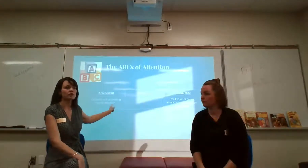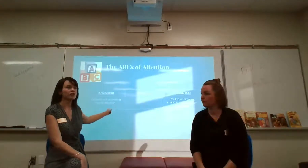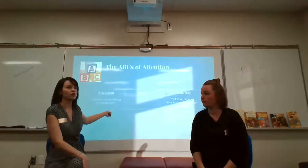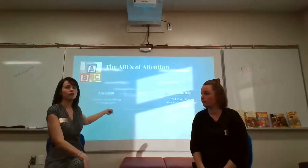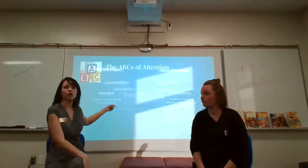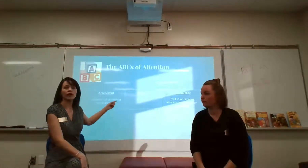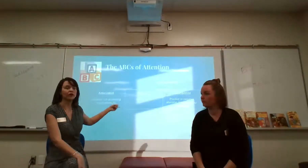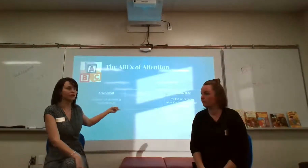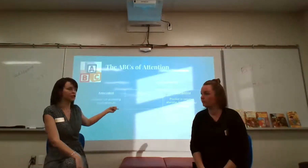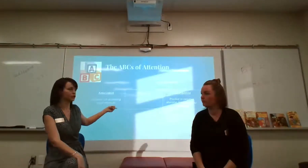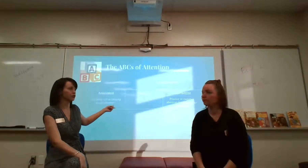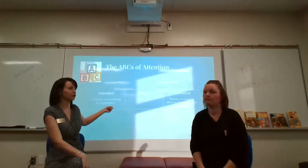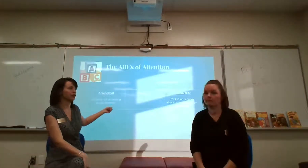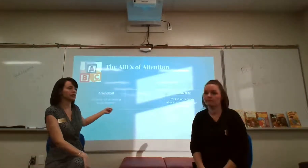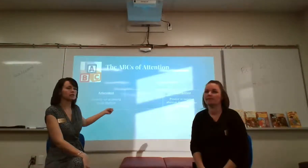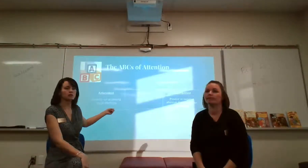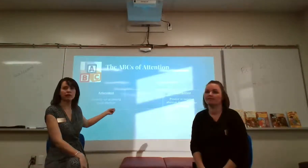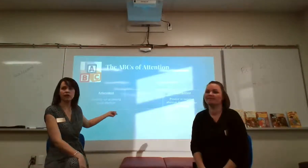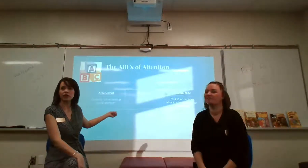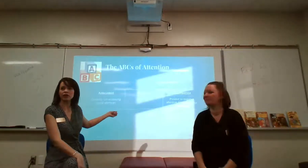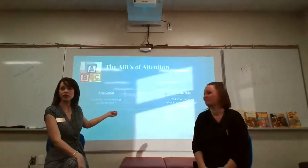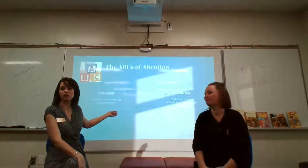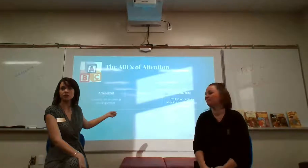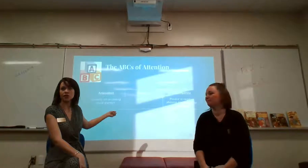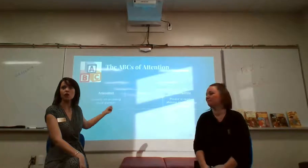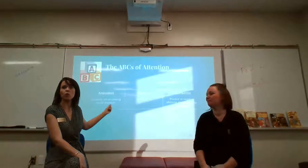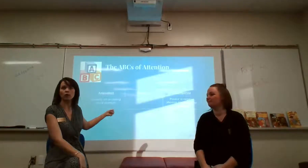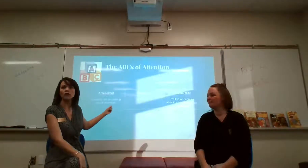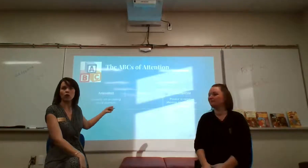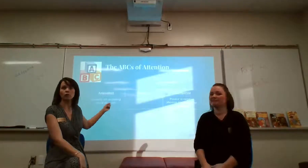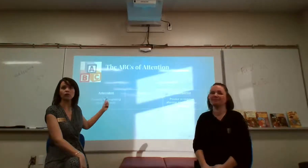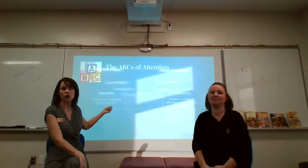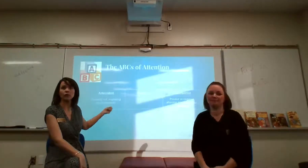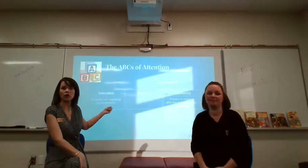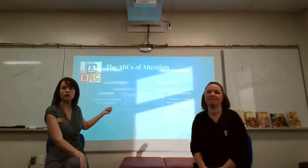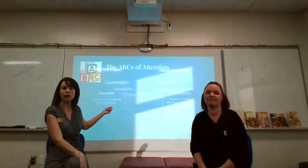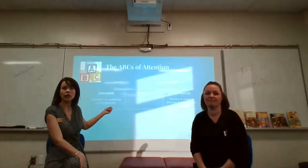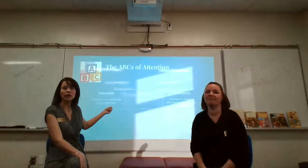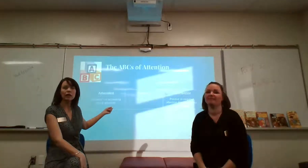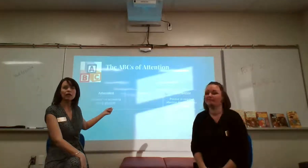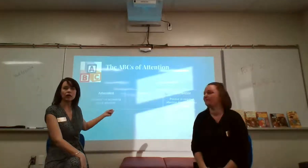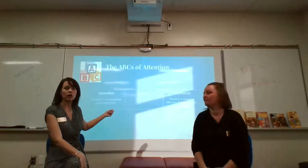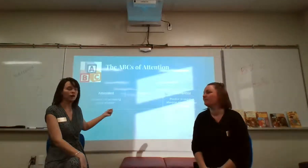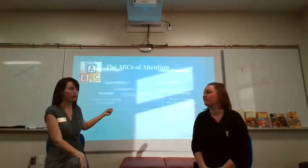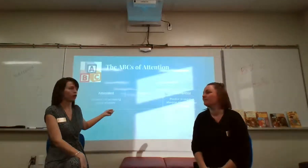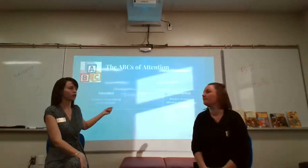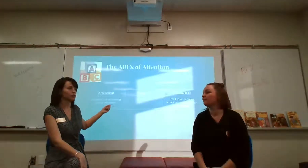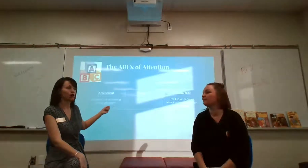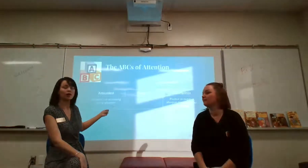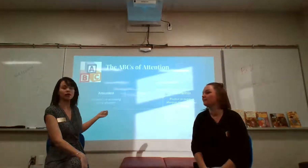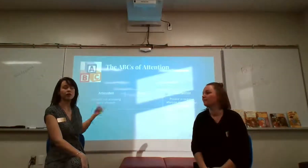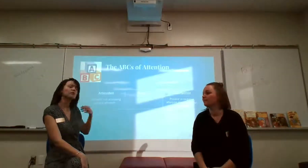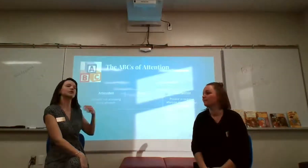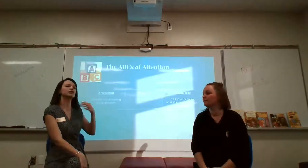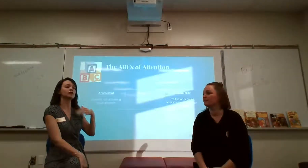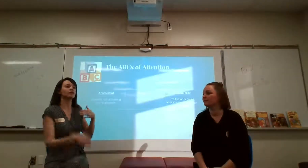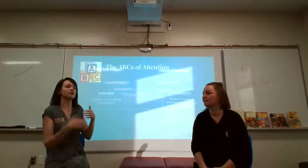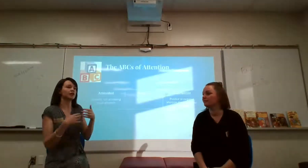of you who are kinder teachers can relate to this. When you have a kinder that's used to like one-to-one with mommy all day, they're deprived, their